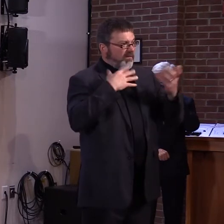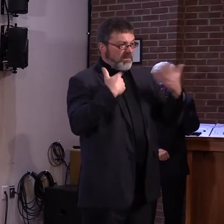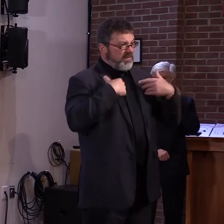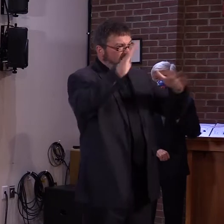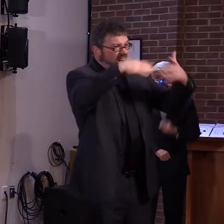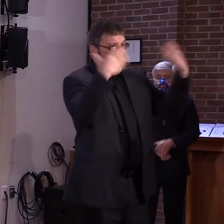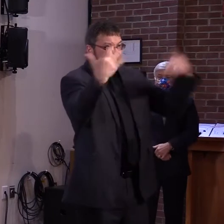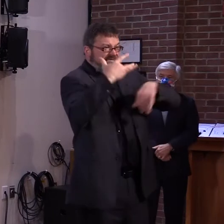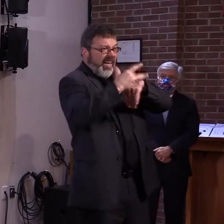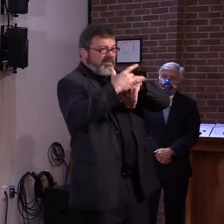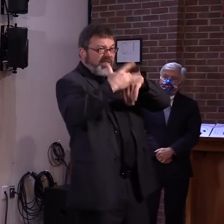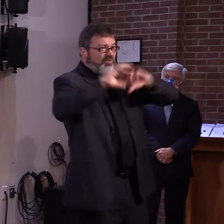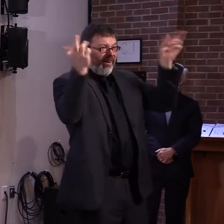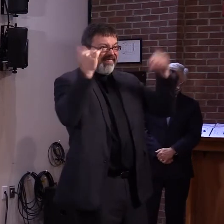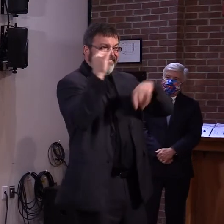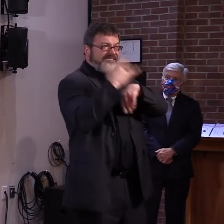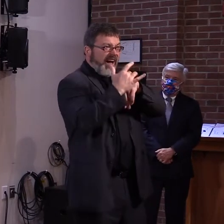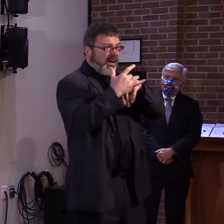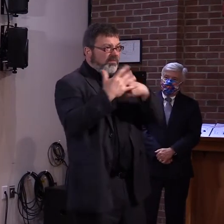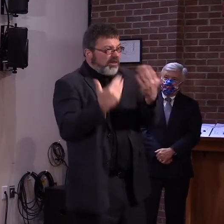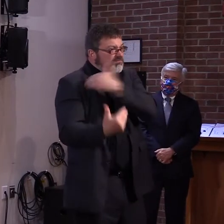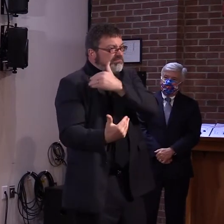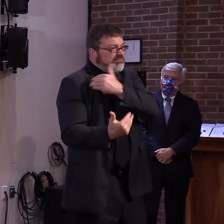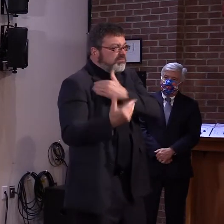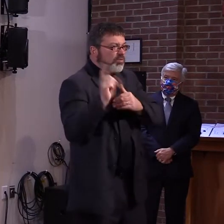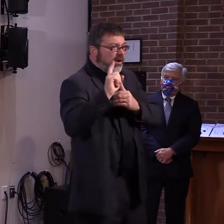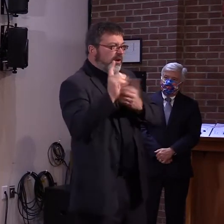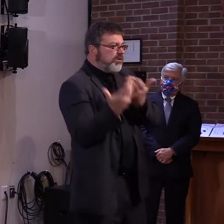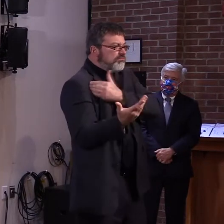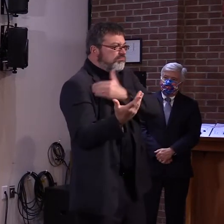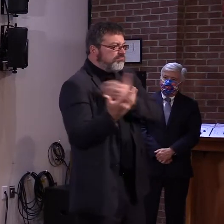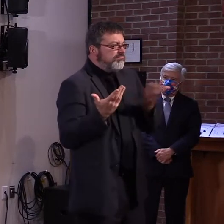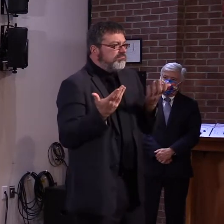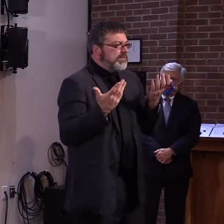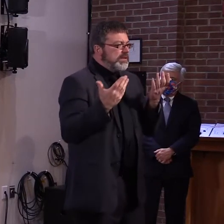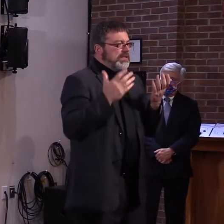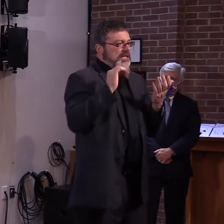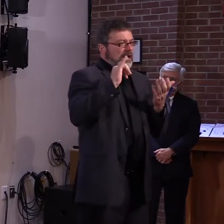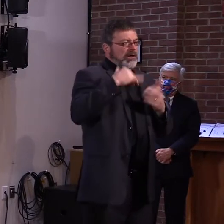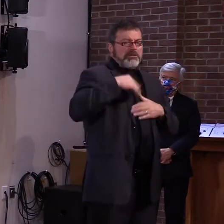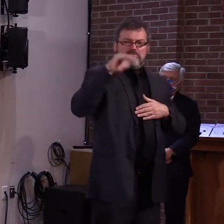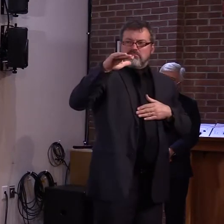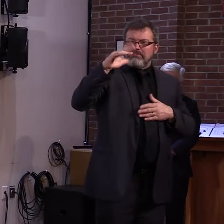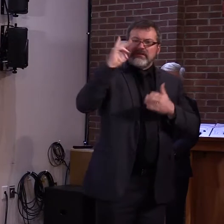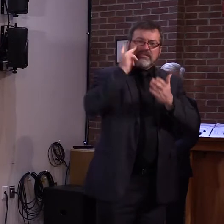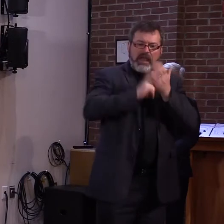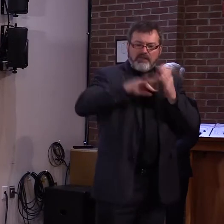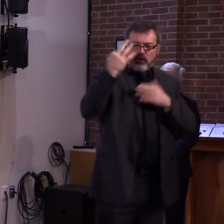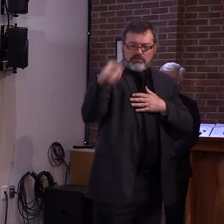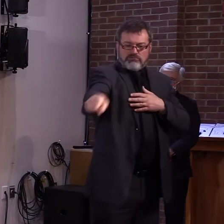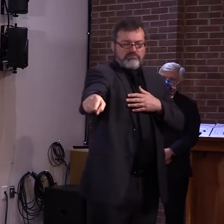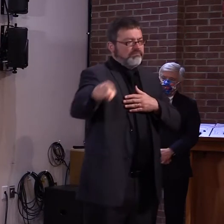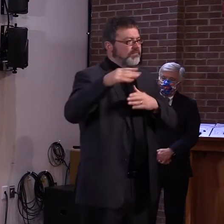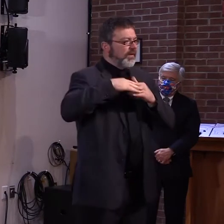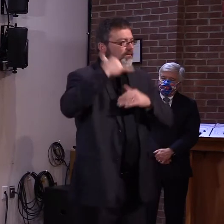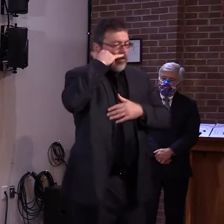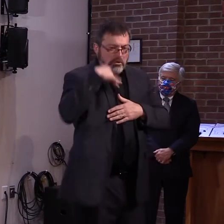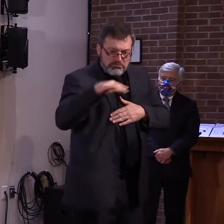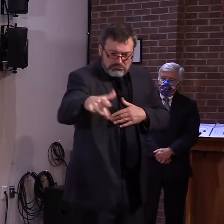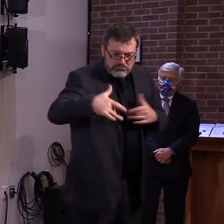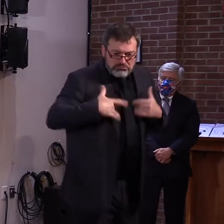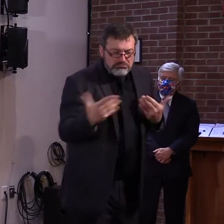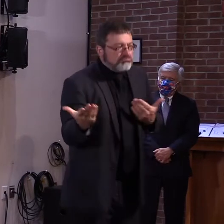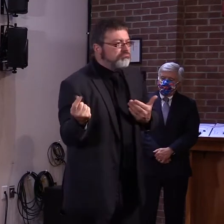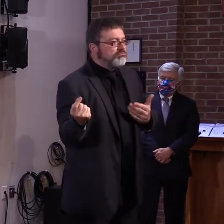might defer to Secretary French to see if I'm on track with that, or if there's anything that he'd like to add.